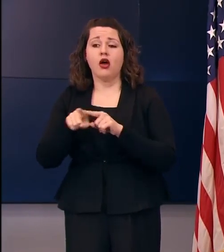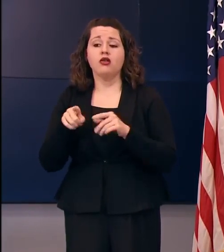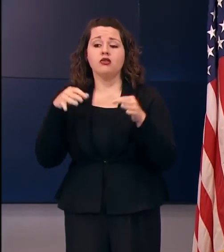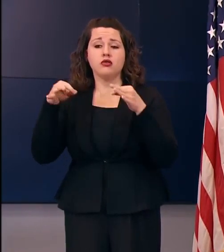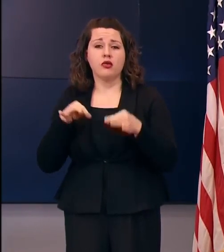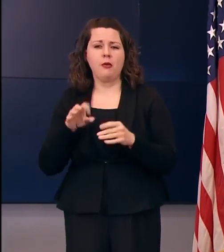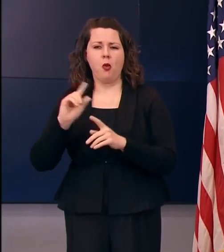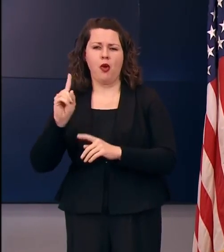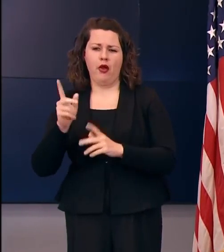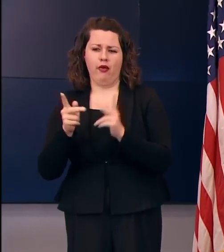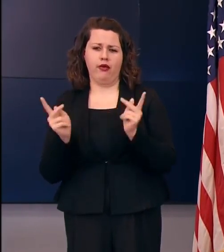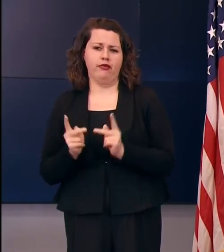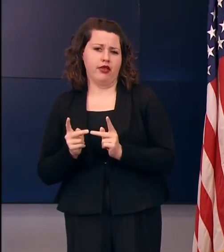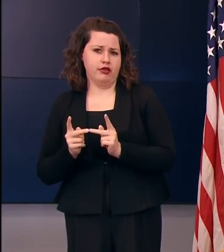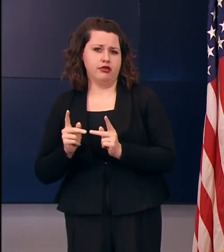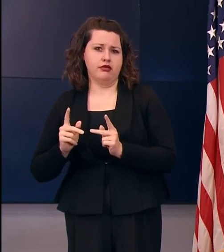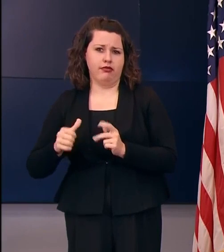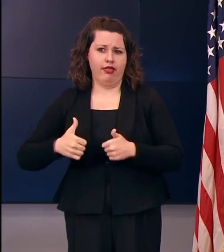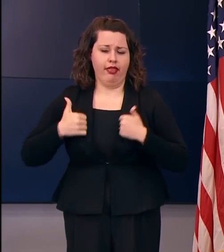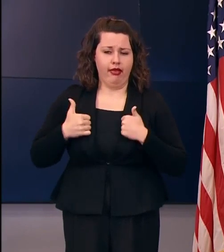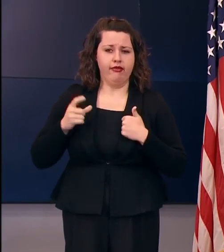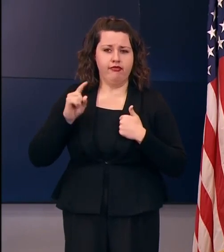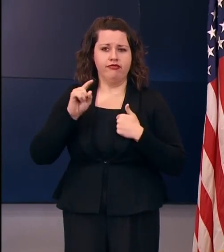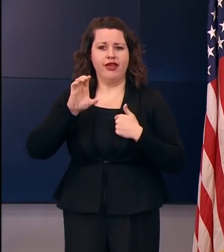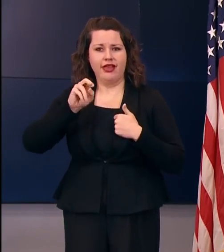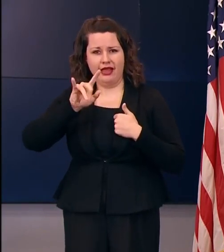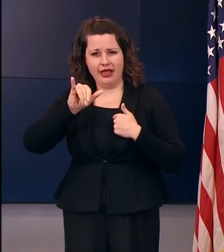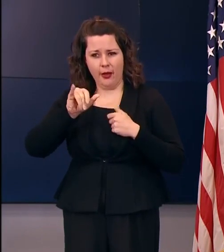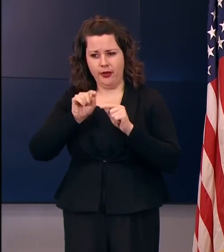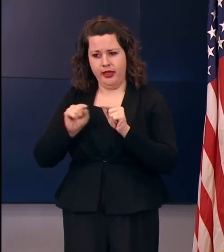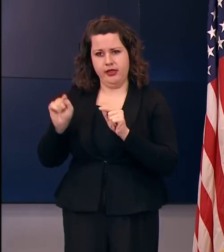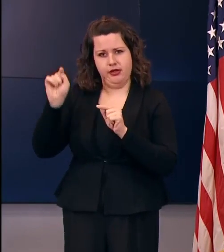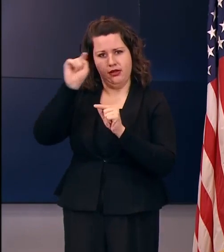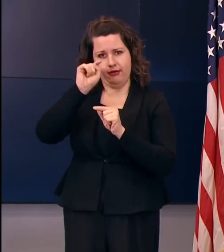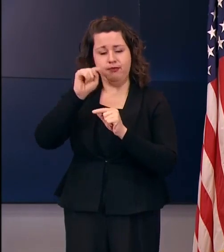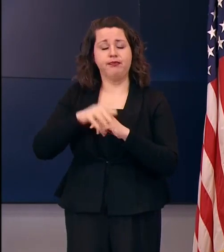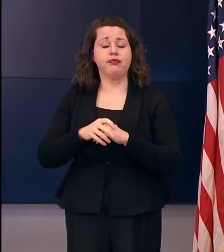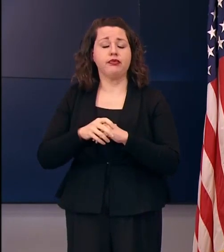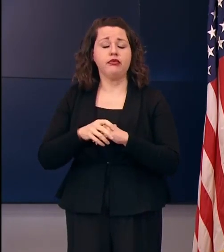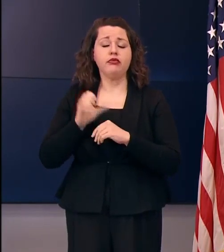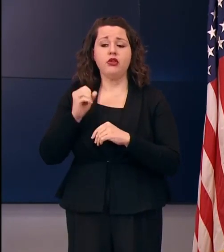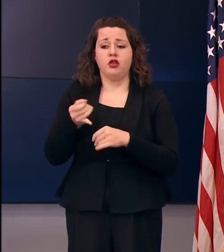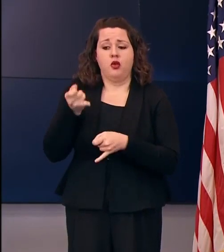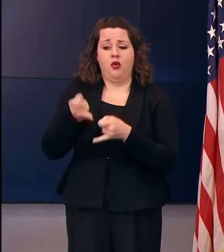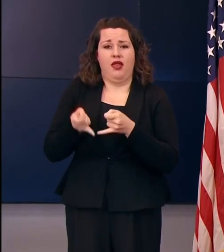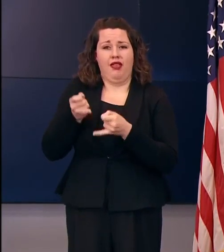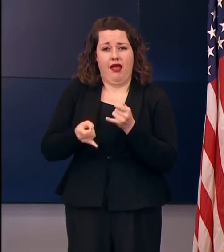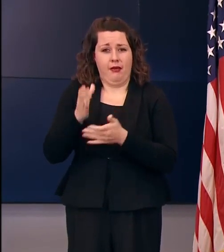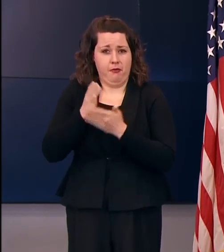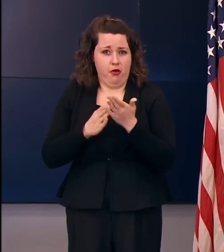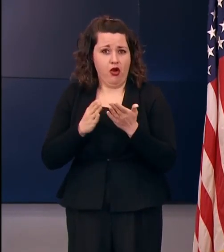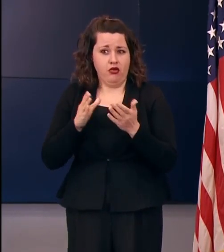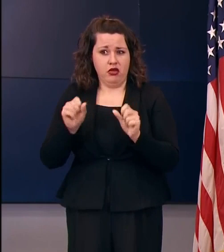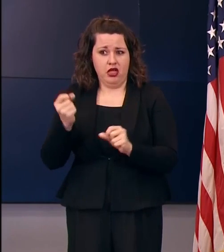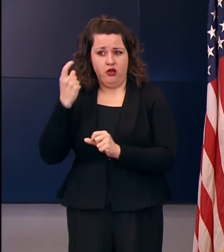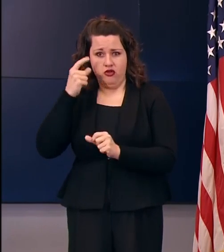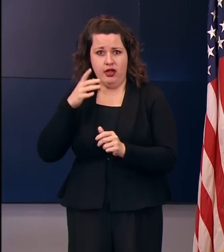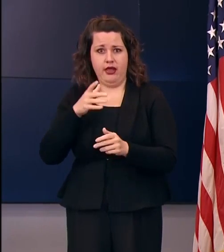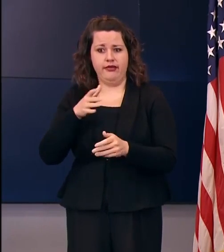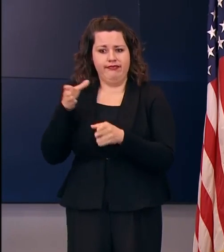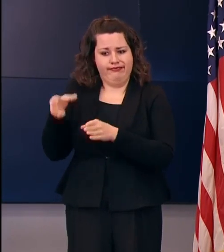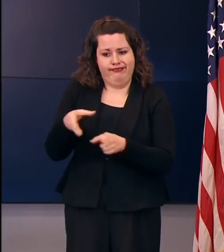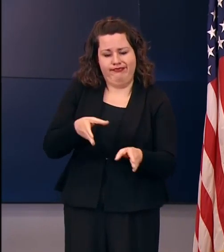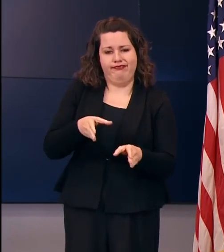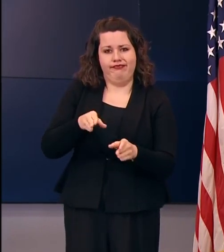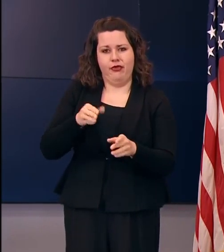or the place of where we're seeing cases, looking at the county levels. So the last element in understanding the patterns of an